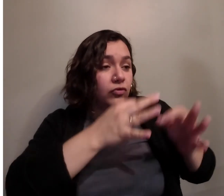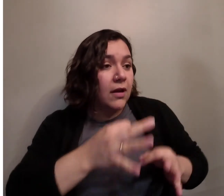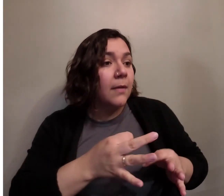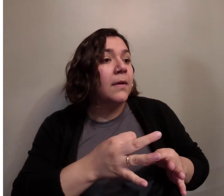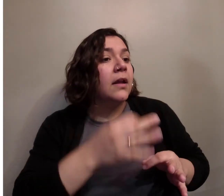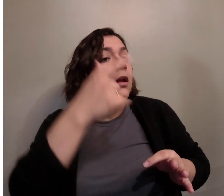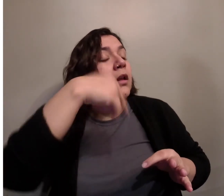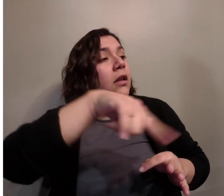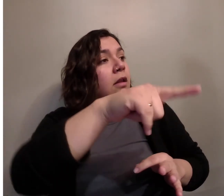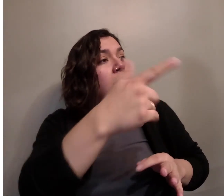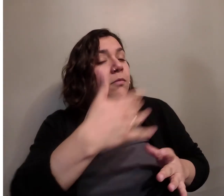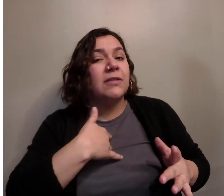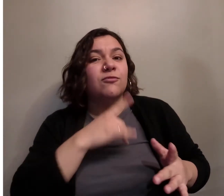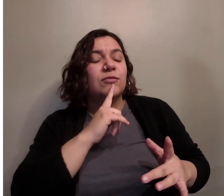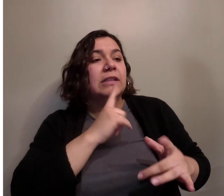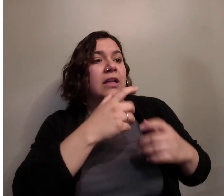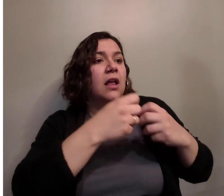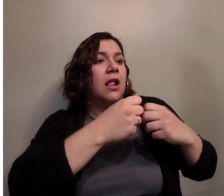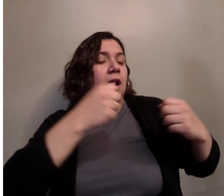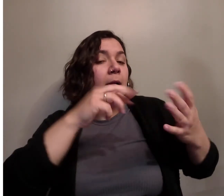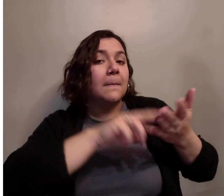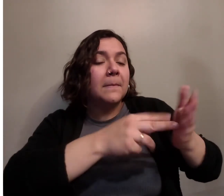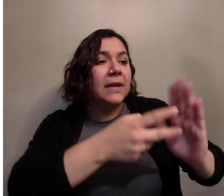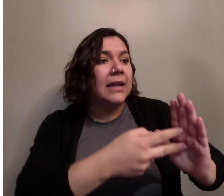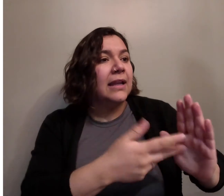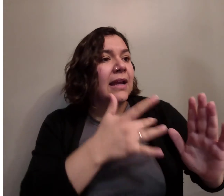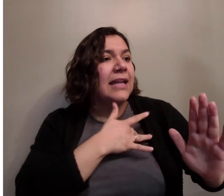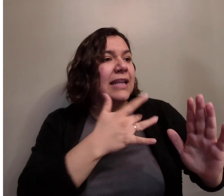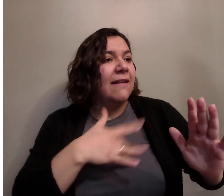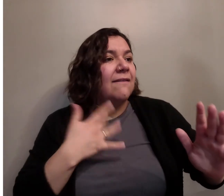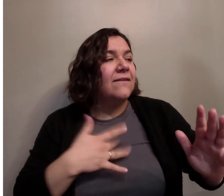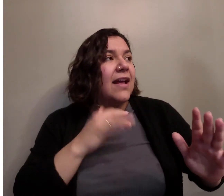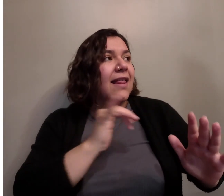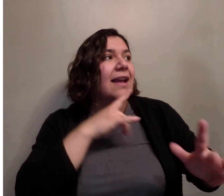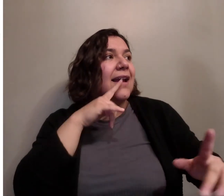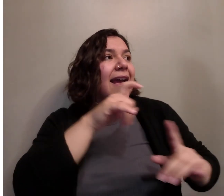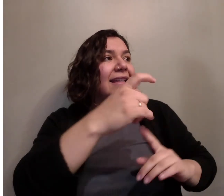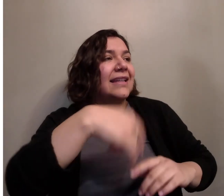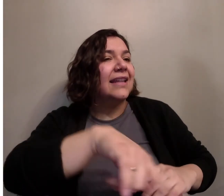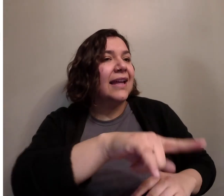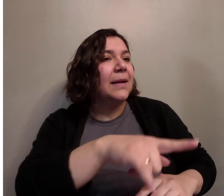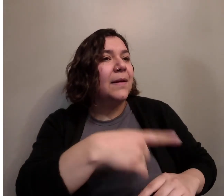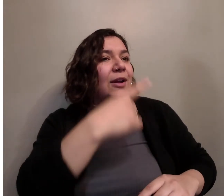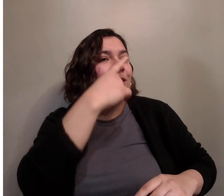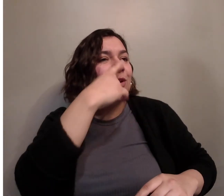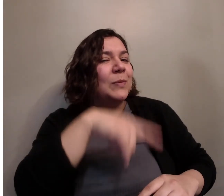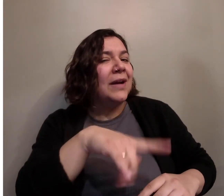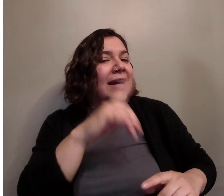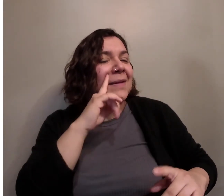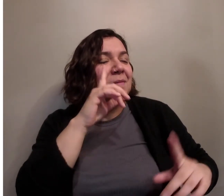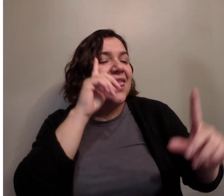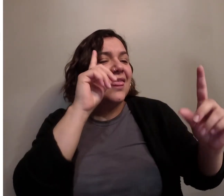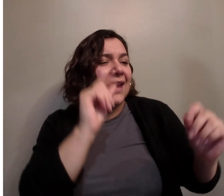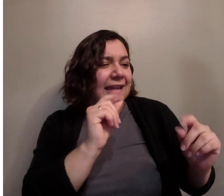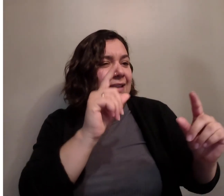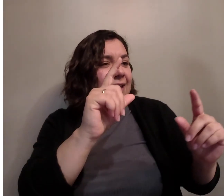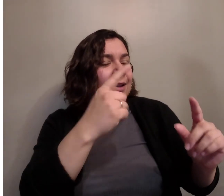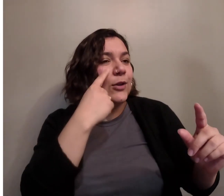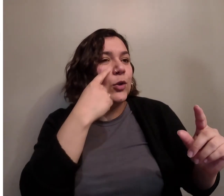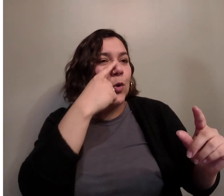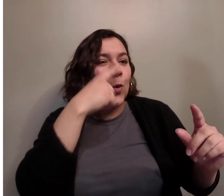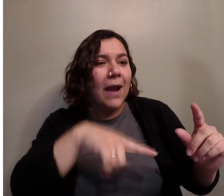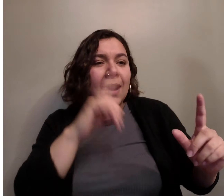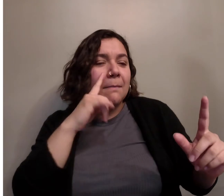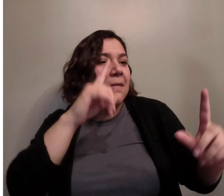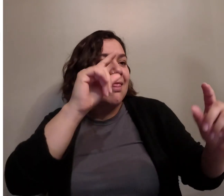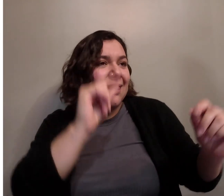the very people you're describing, I mean, they had been so stretched that I sometimes felt like asking them, could you please